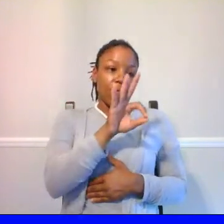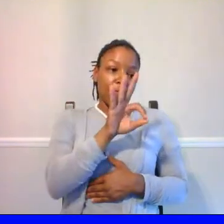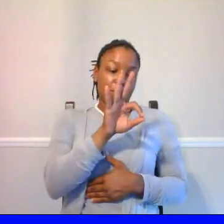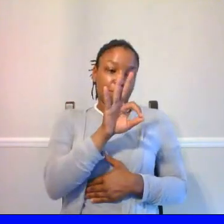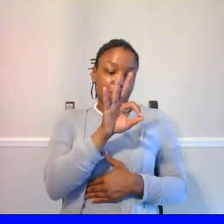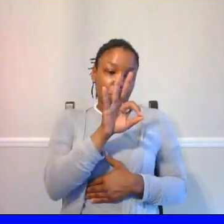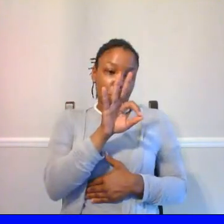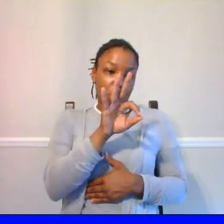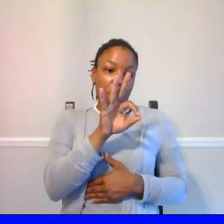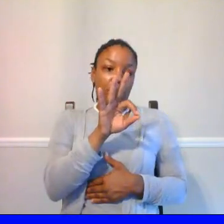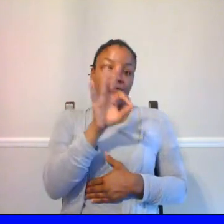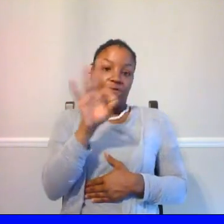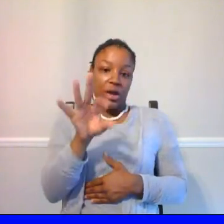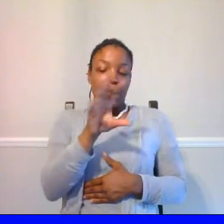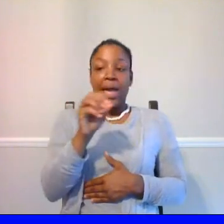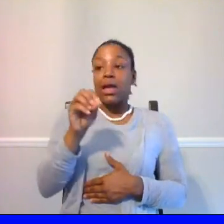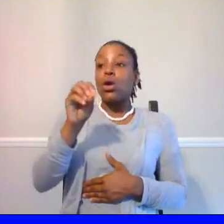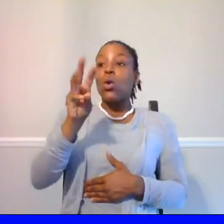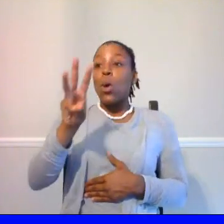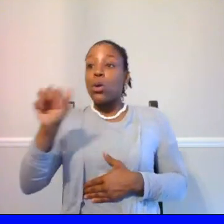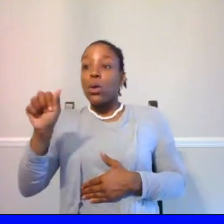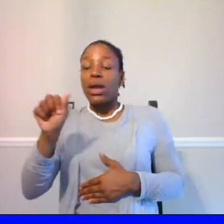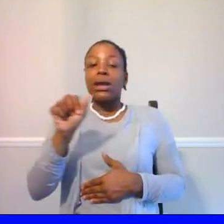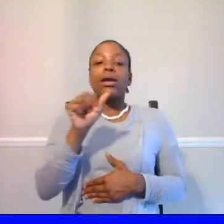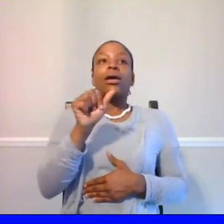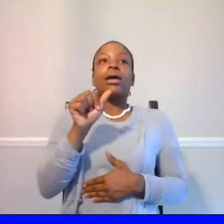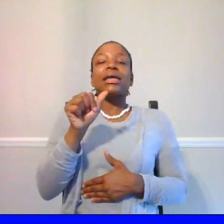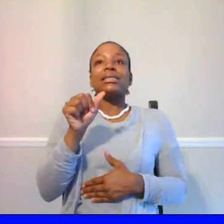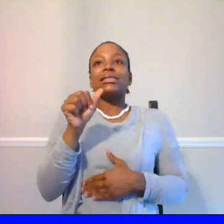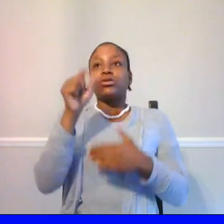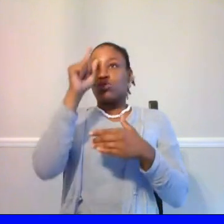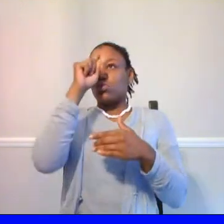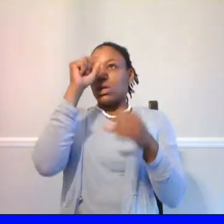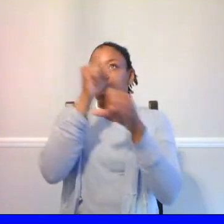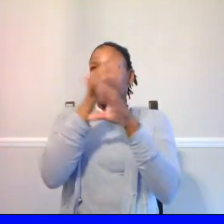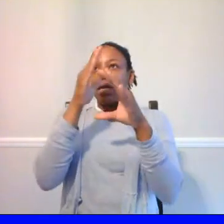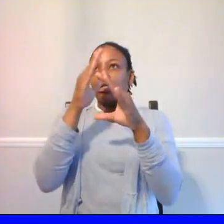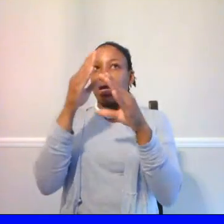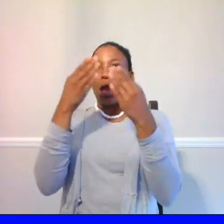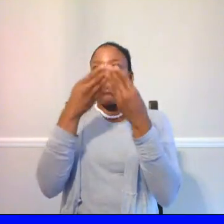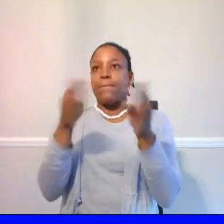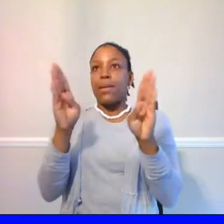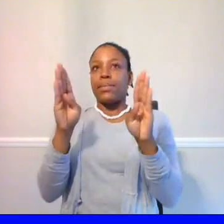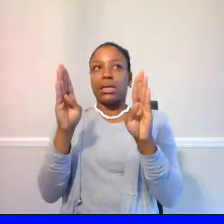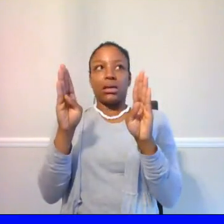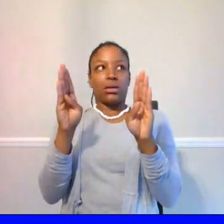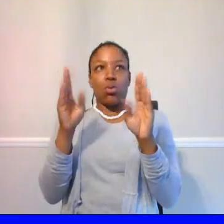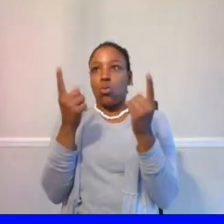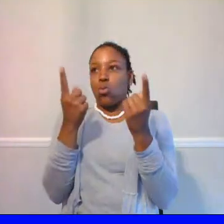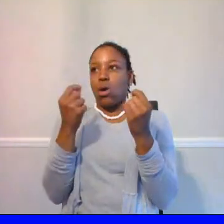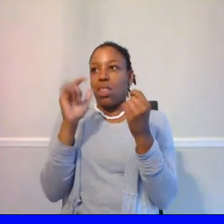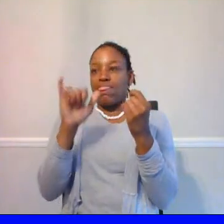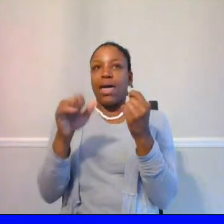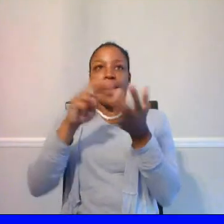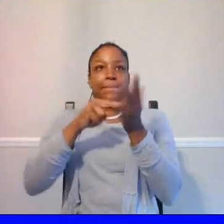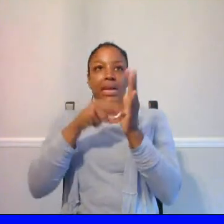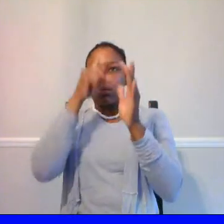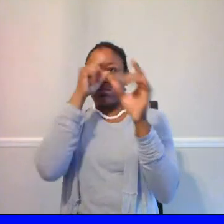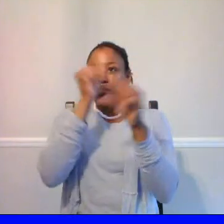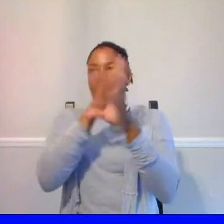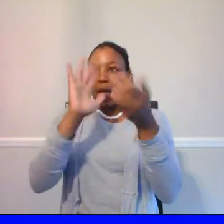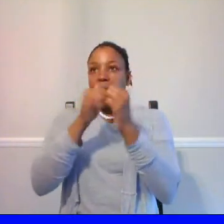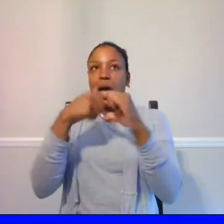reimagining of the public square and the way that we think about our public spaces and how we can use